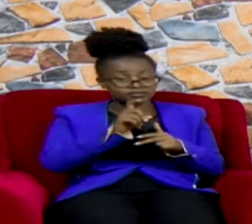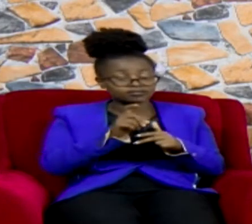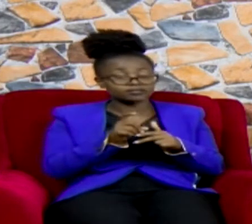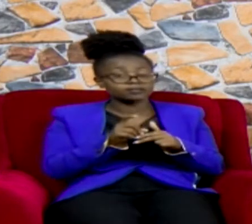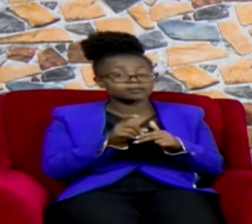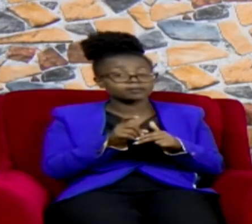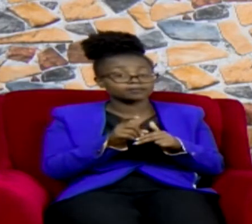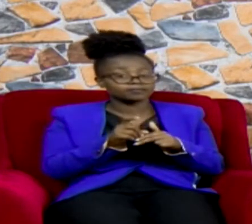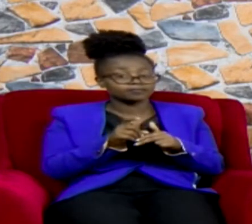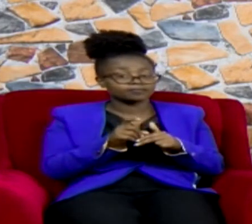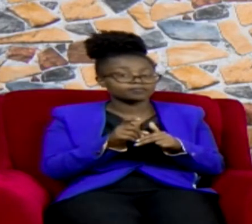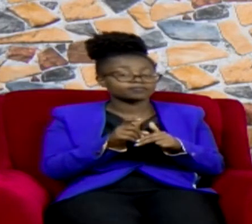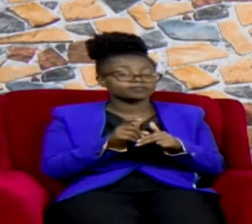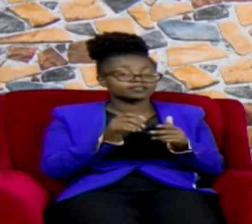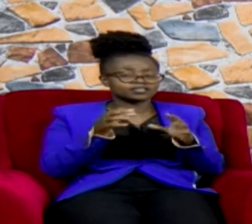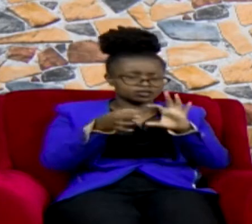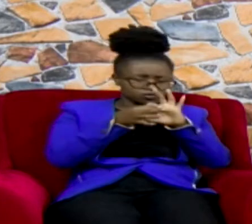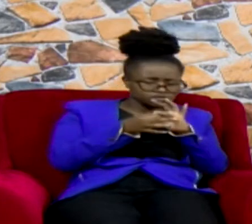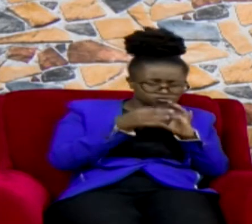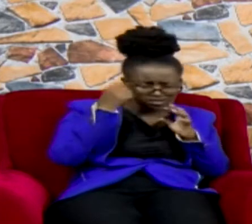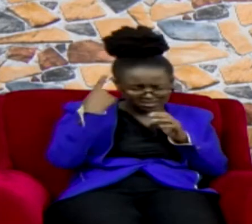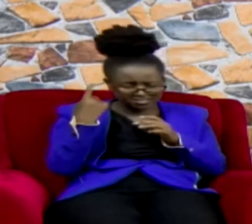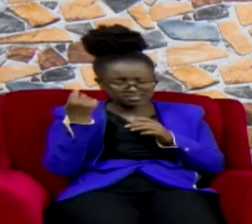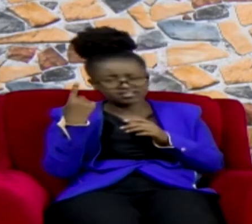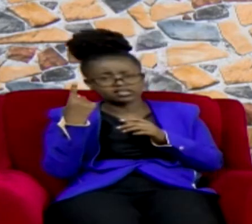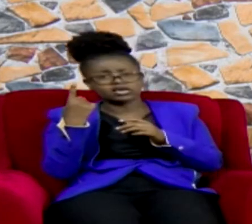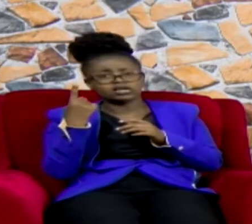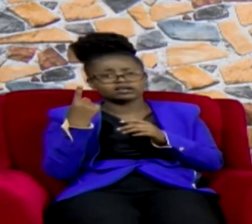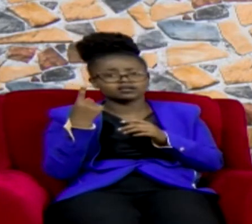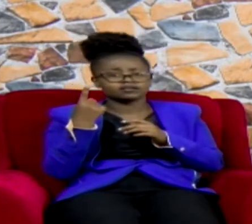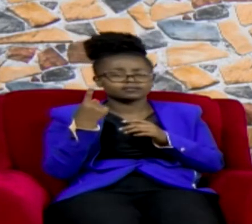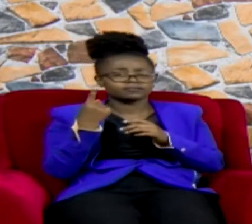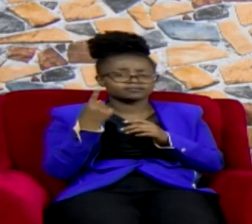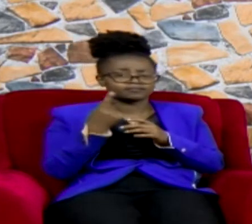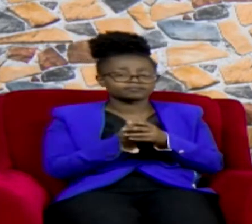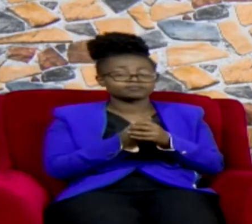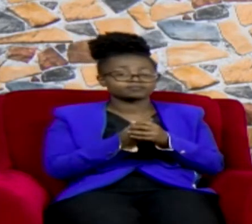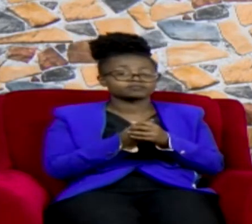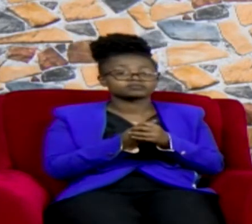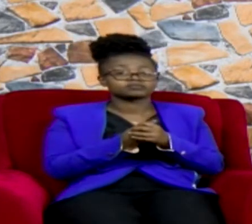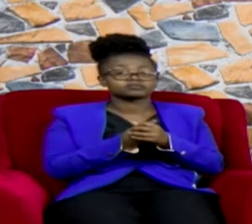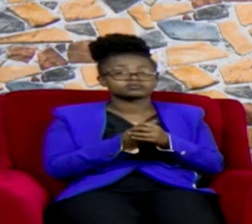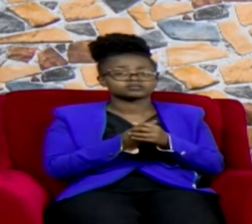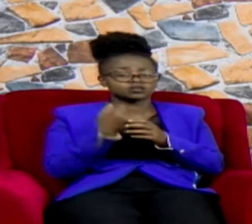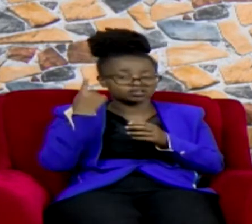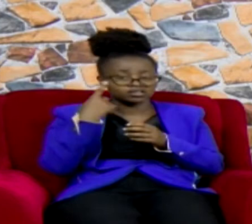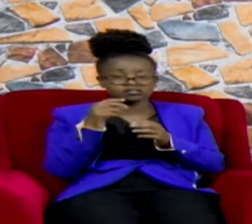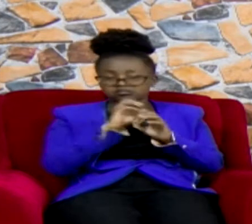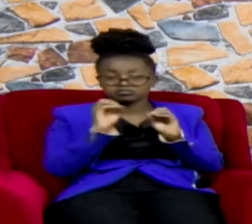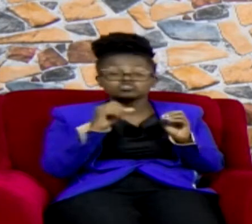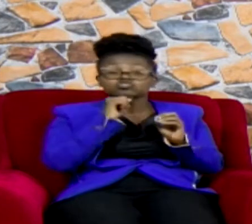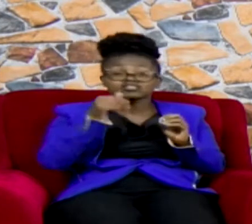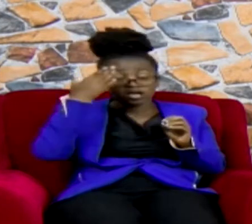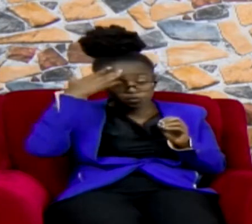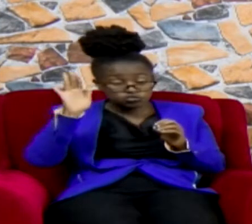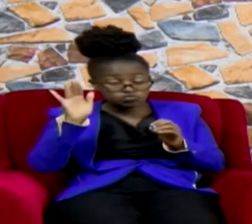Brother. So that connection of like the name and the fact that he's a brother, just intertwining, it's like it throws them, not that they don't know,